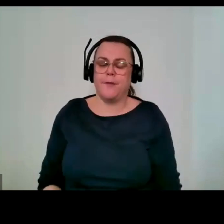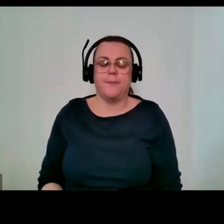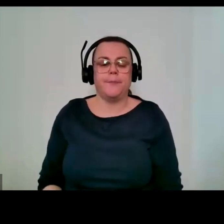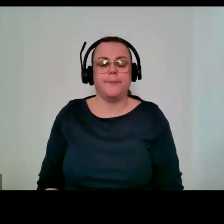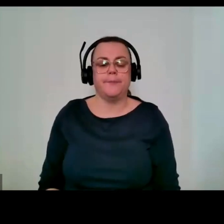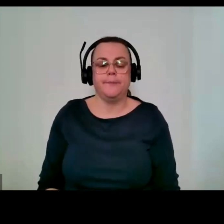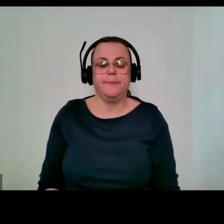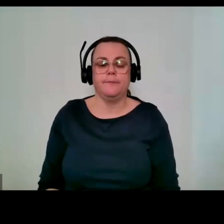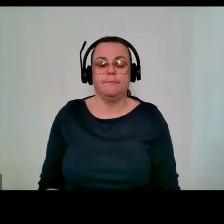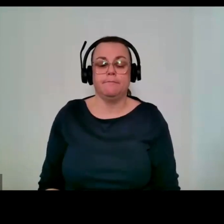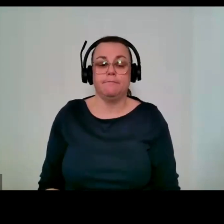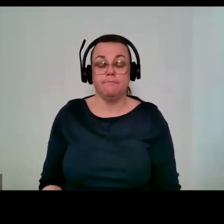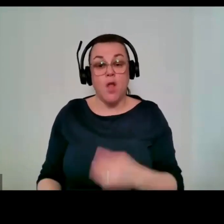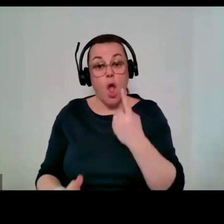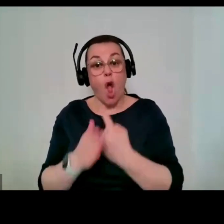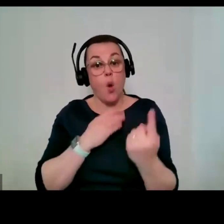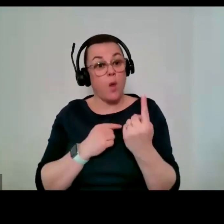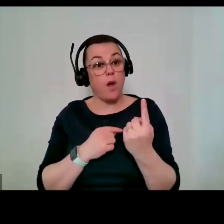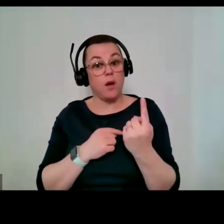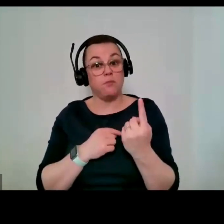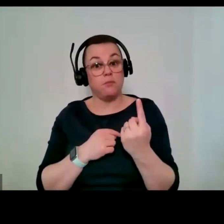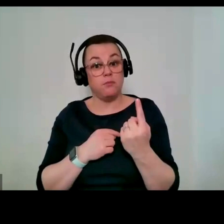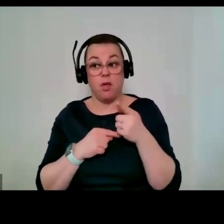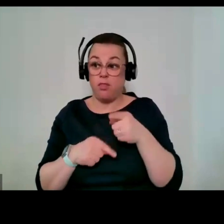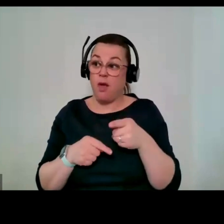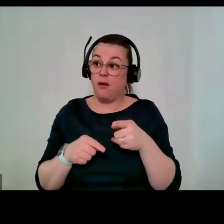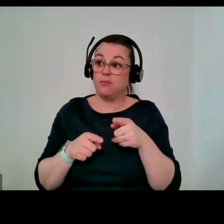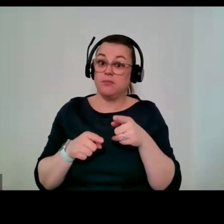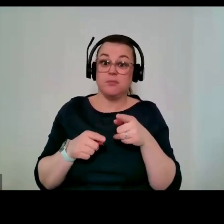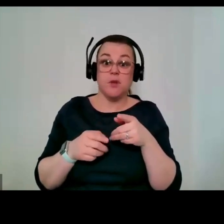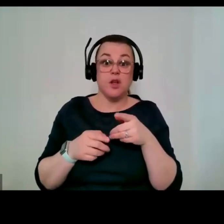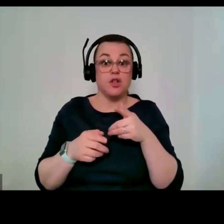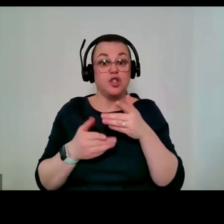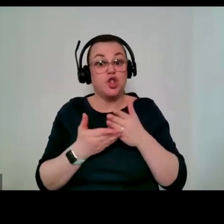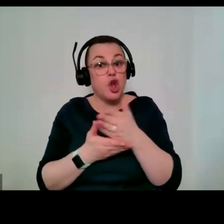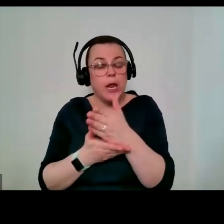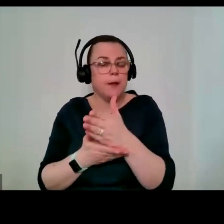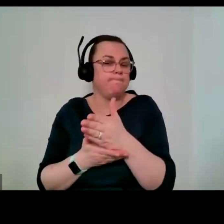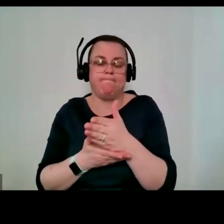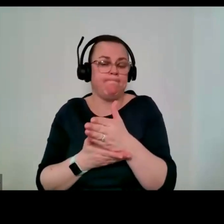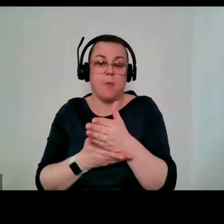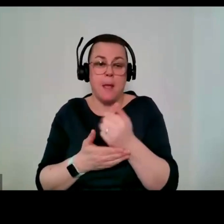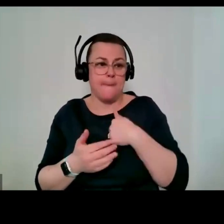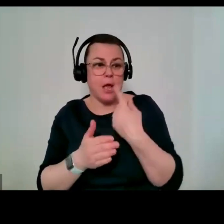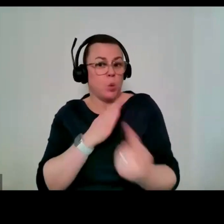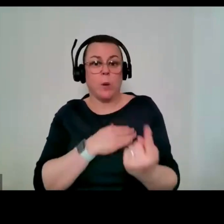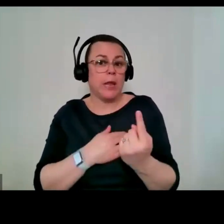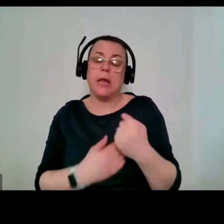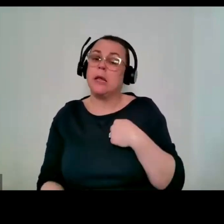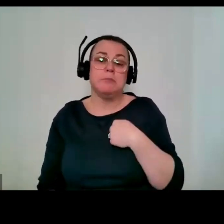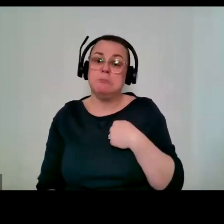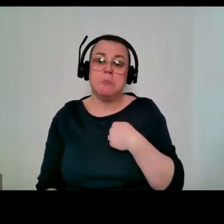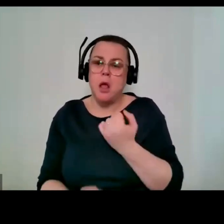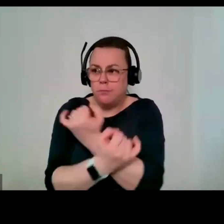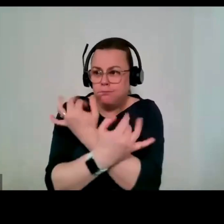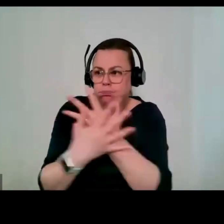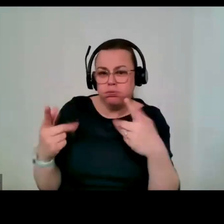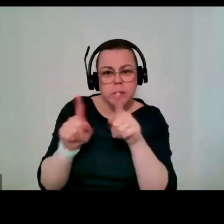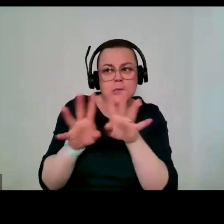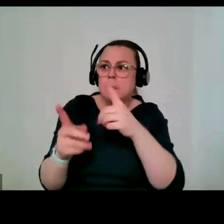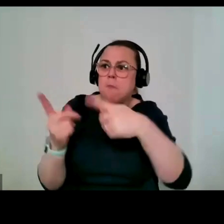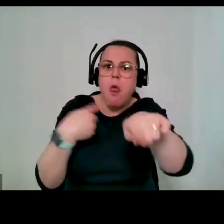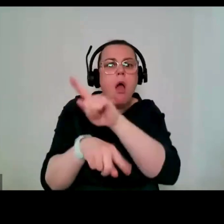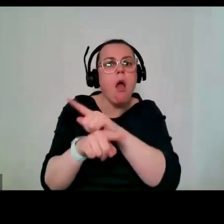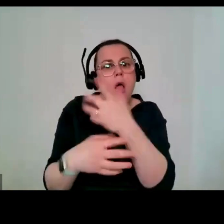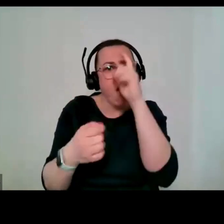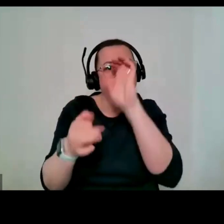But I'm not the only one with this type of personal journey. My personal journey is not unique. There's so many of us out there with a